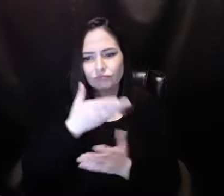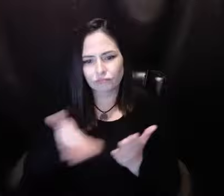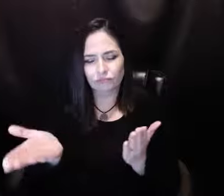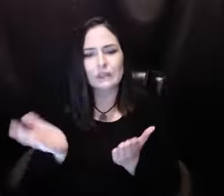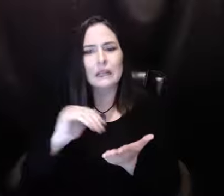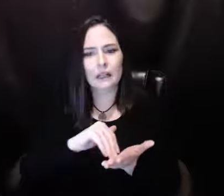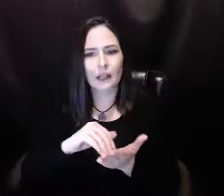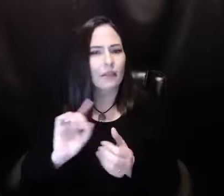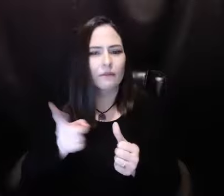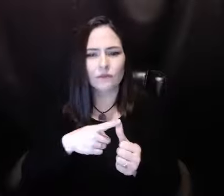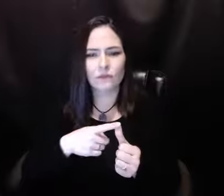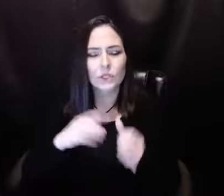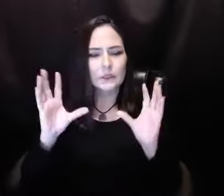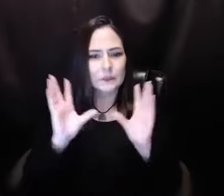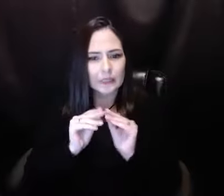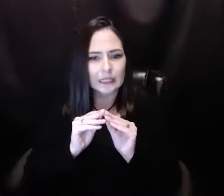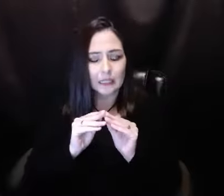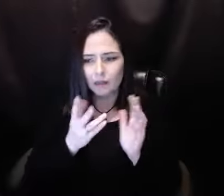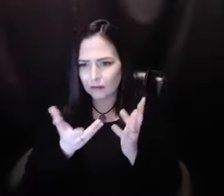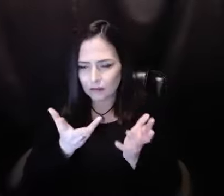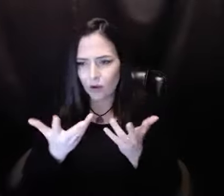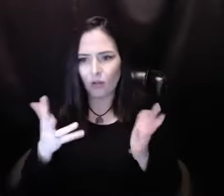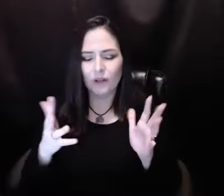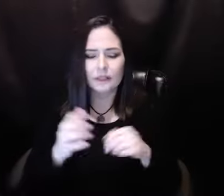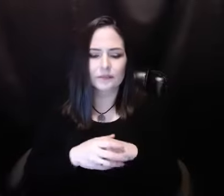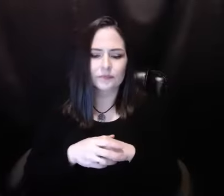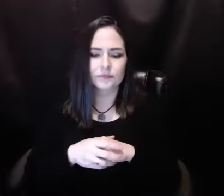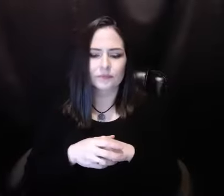and again, I first meeting,